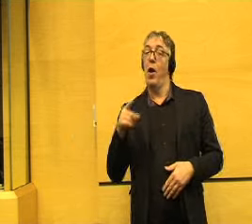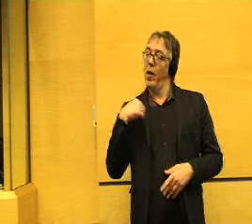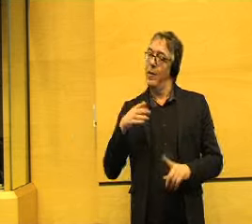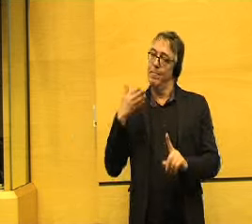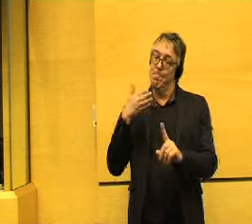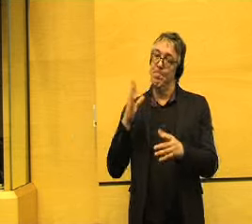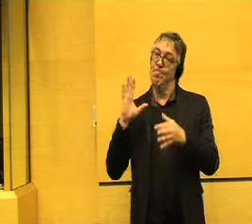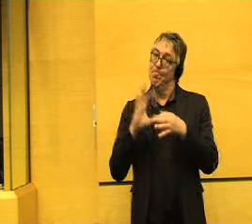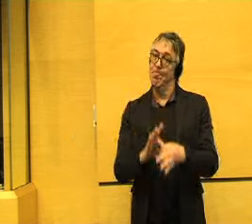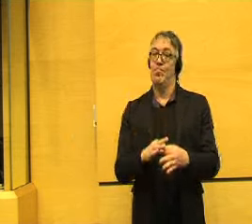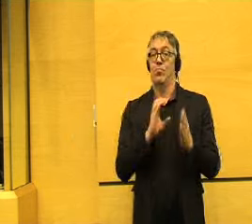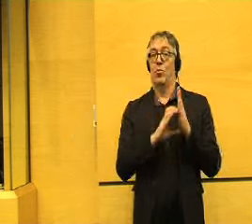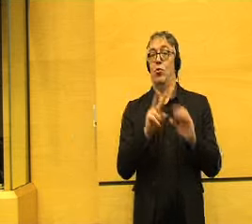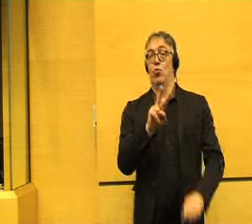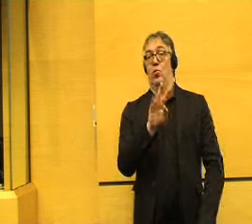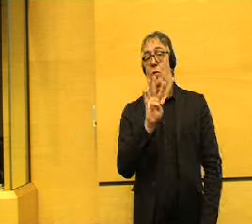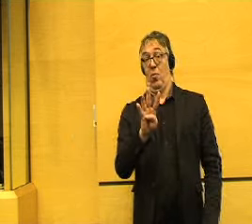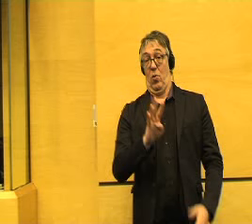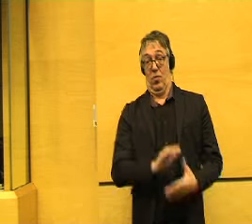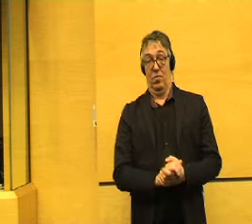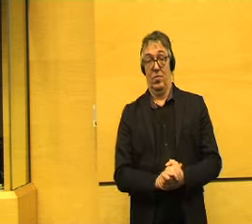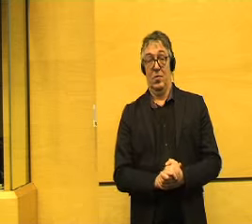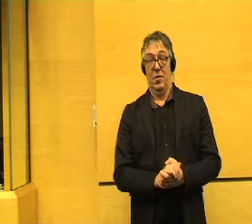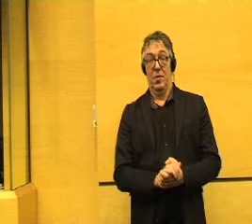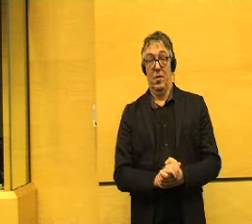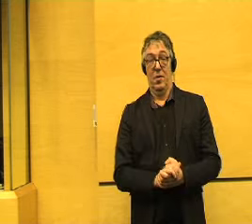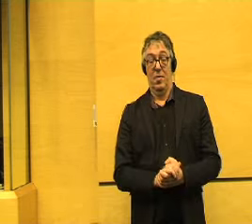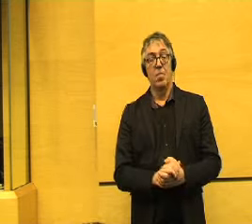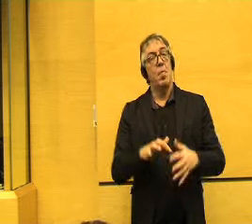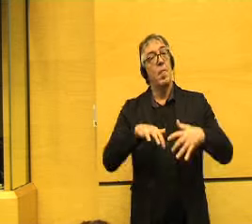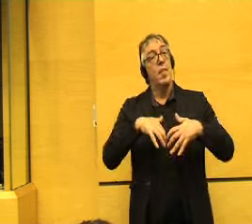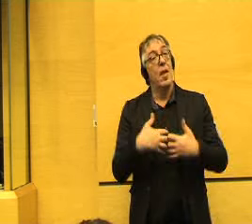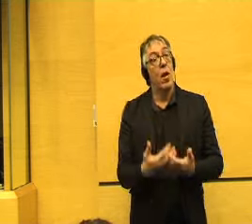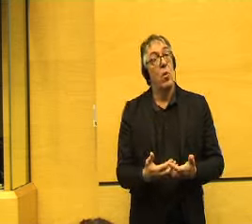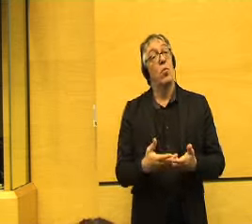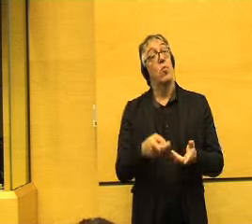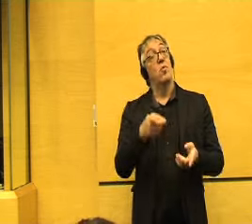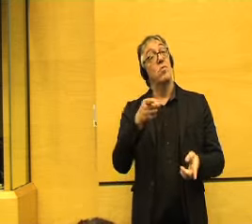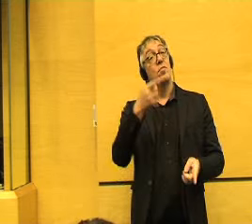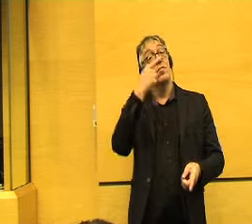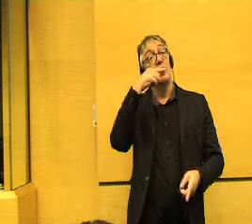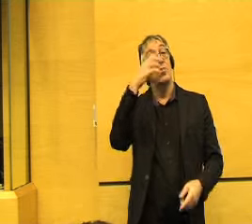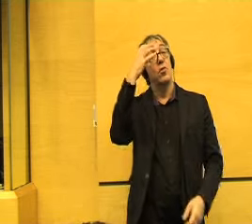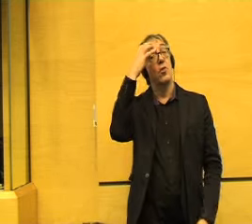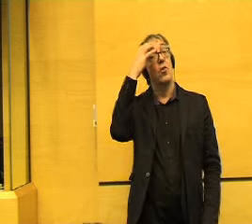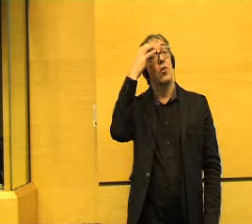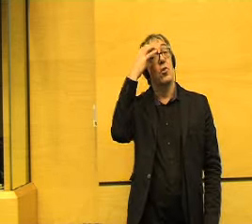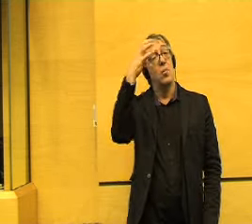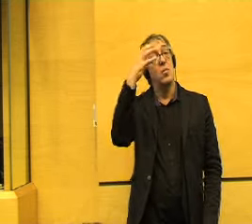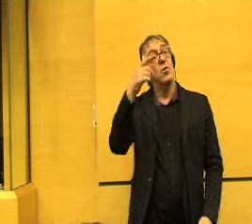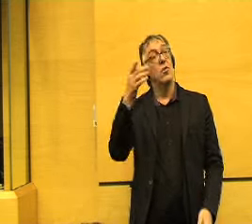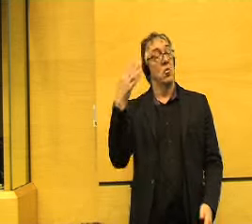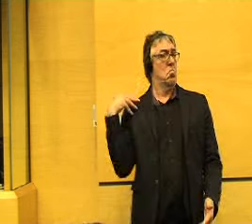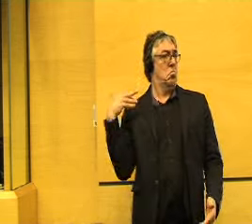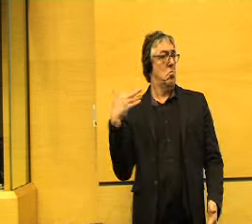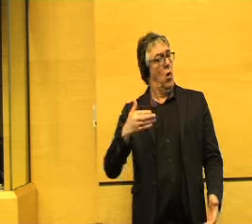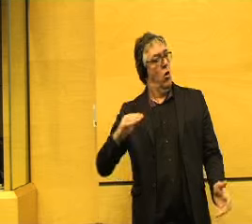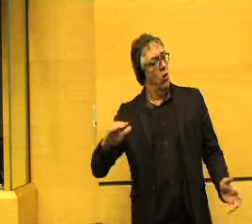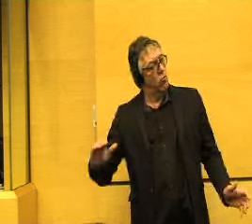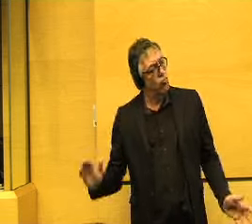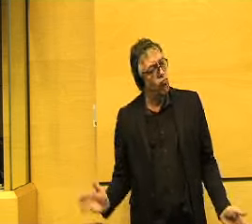24. What measures has the state party put in place to discourage educational institutions from